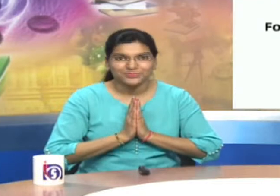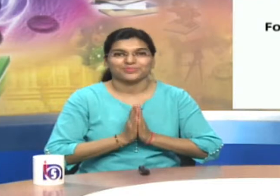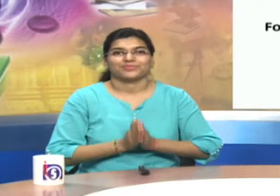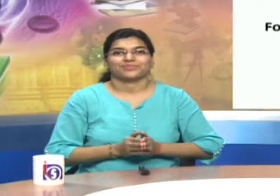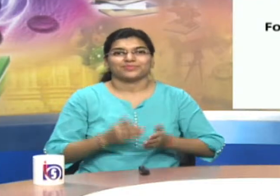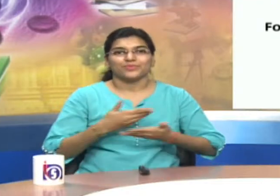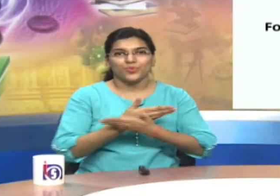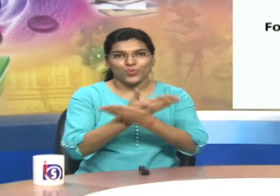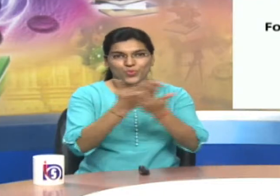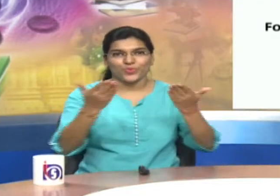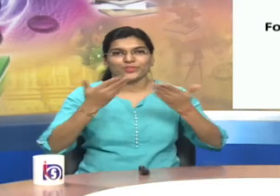Namaskar.